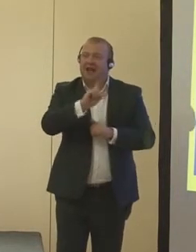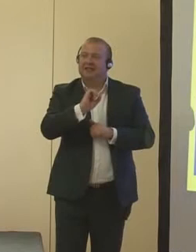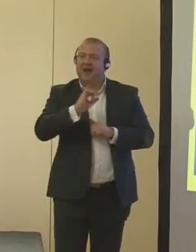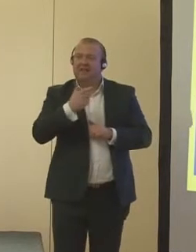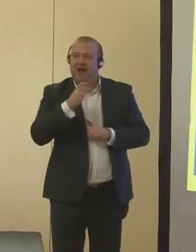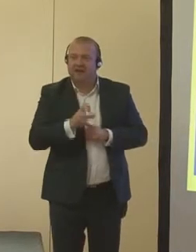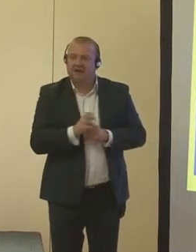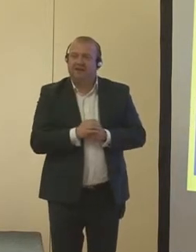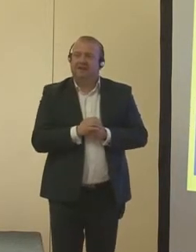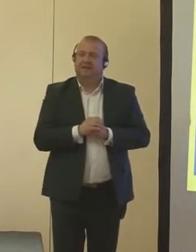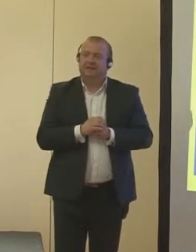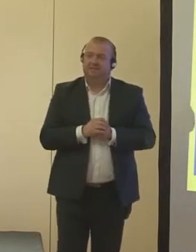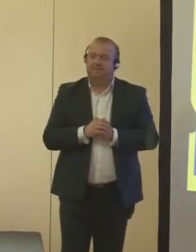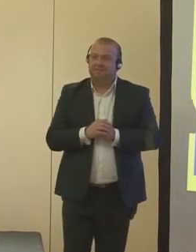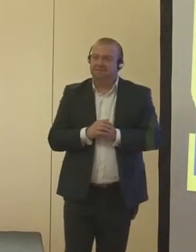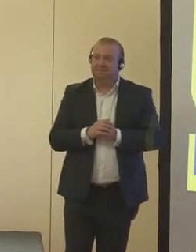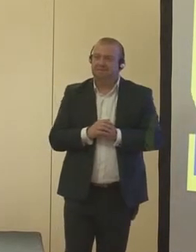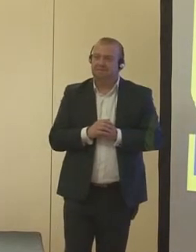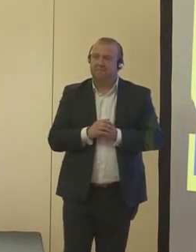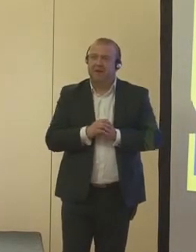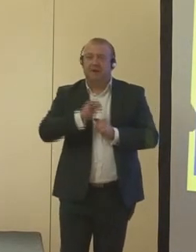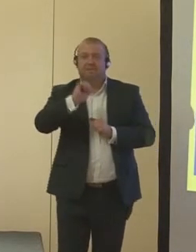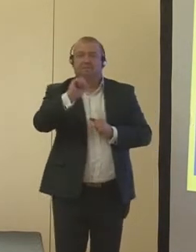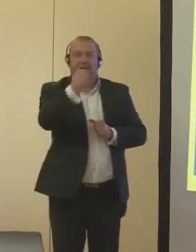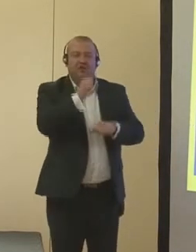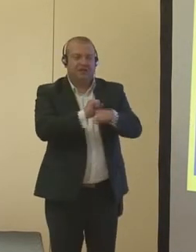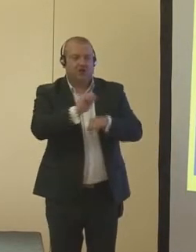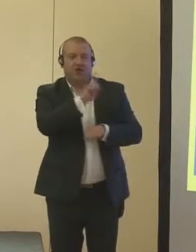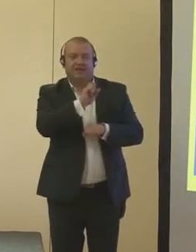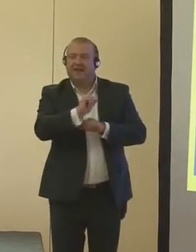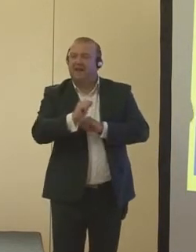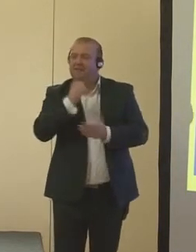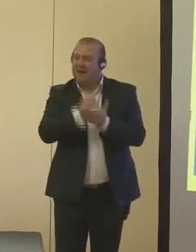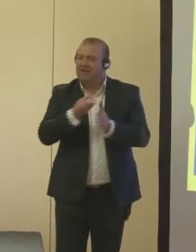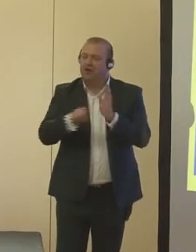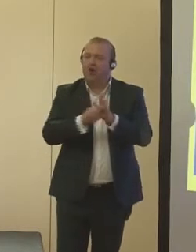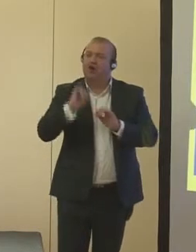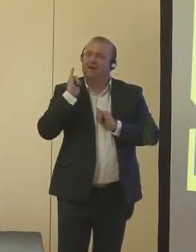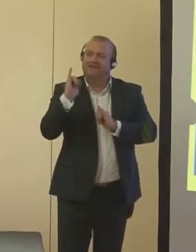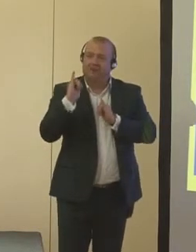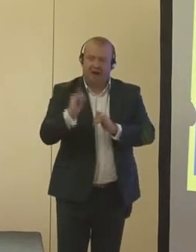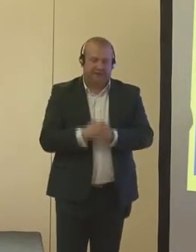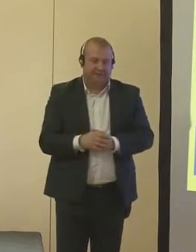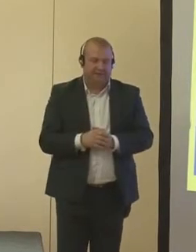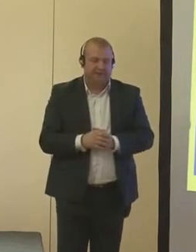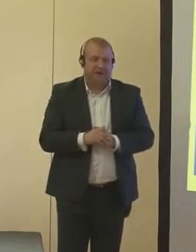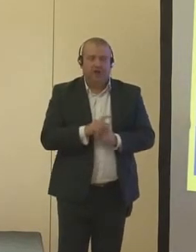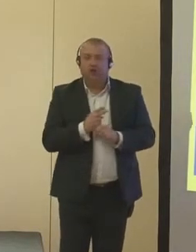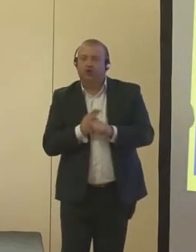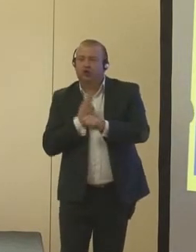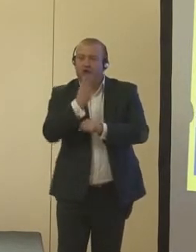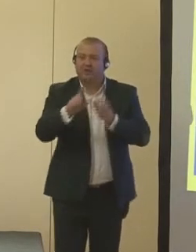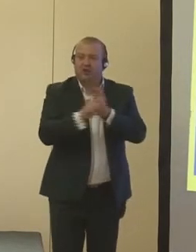day. The first is the rights principle. That is the principle that learners have the right to